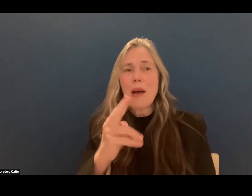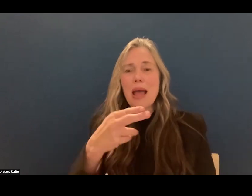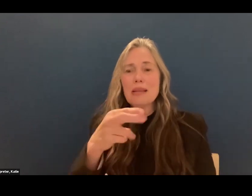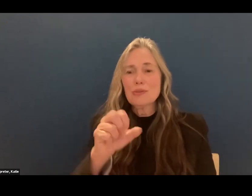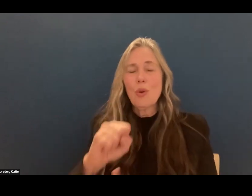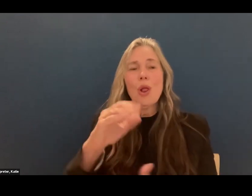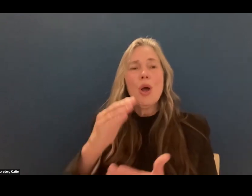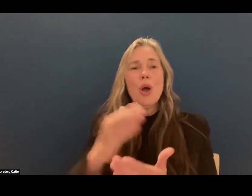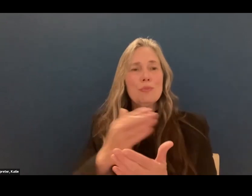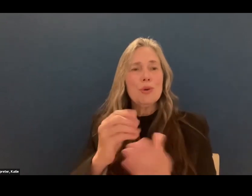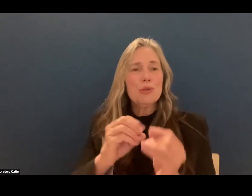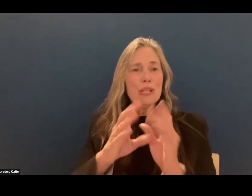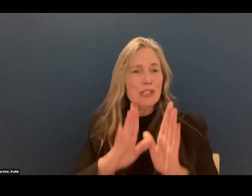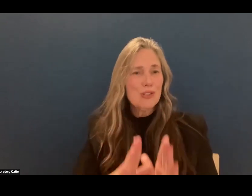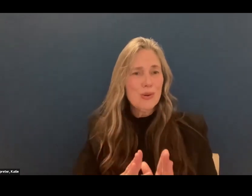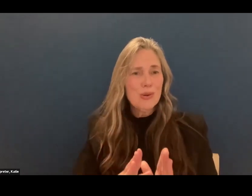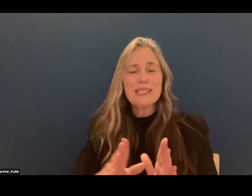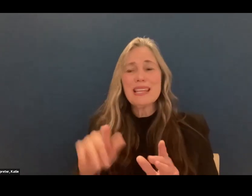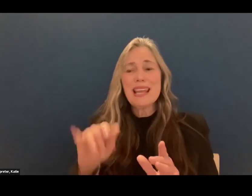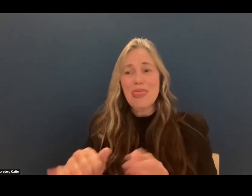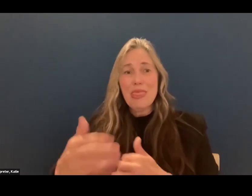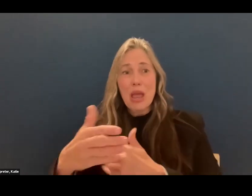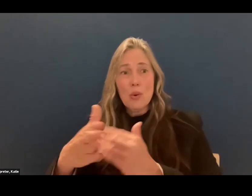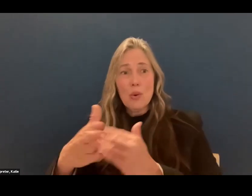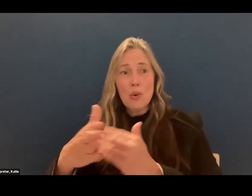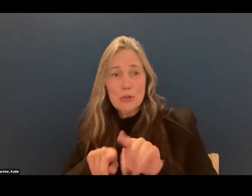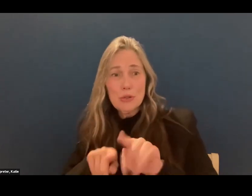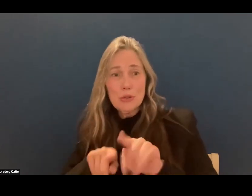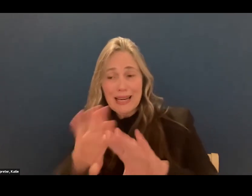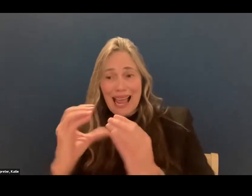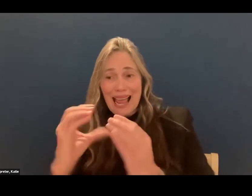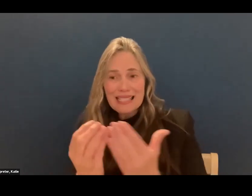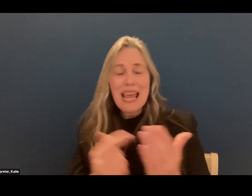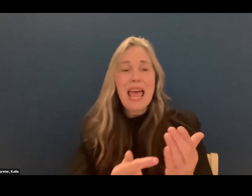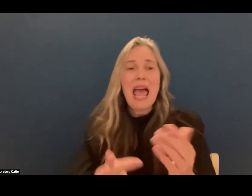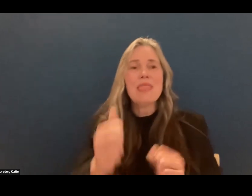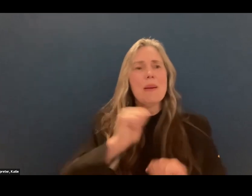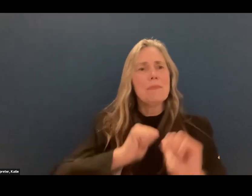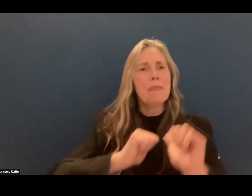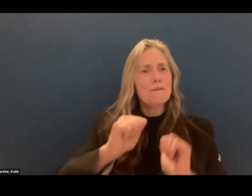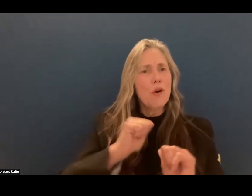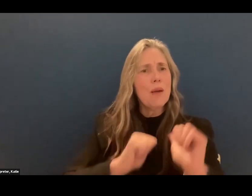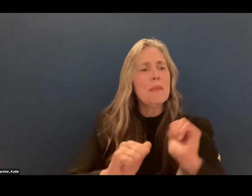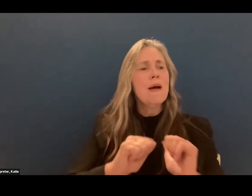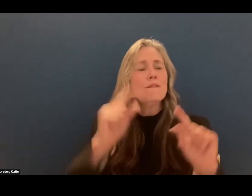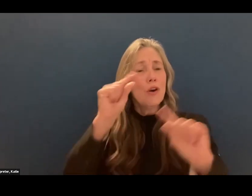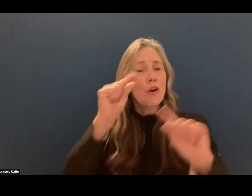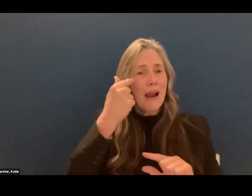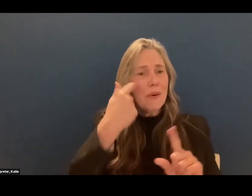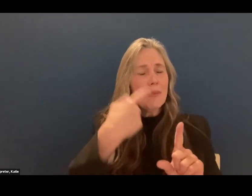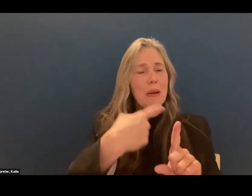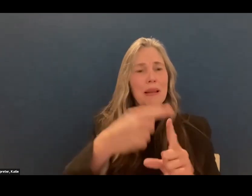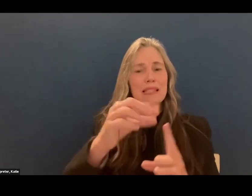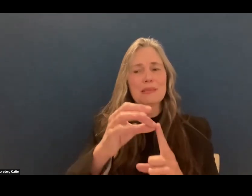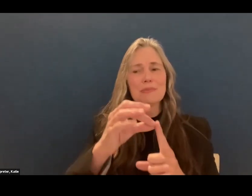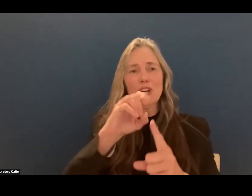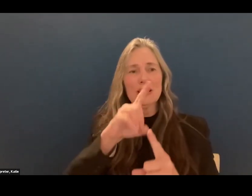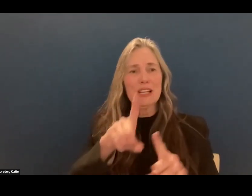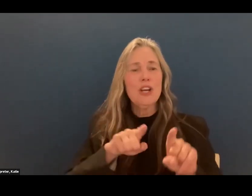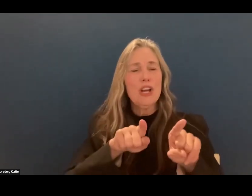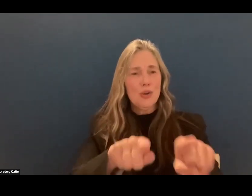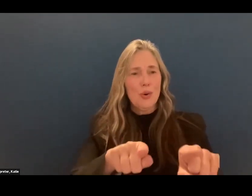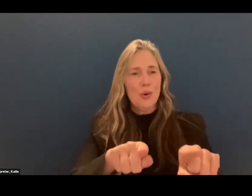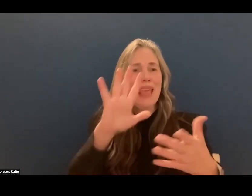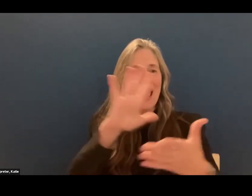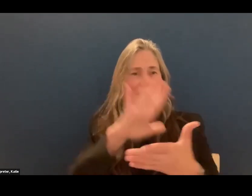music room, and then performed for a larger group of government and special education students in the school auditorium. It was a great